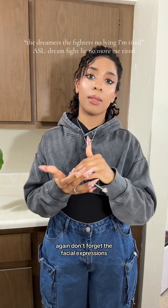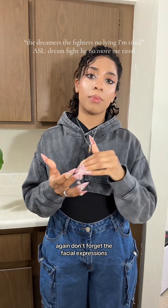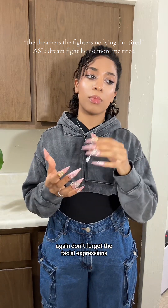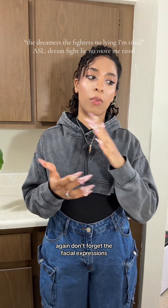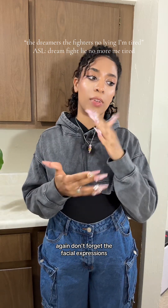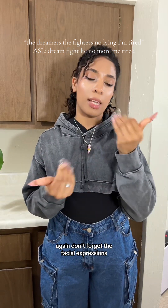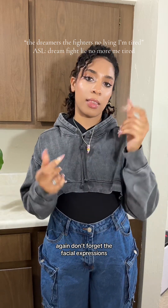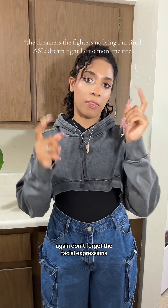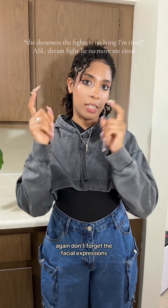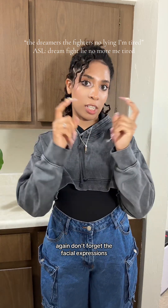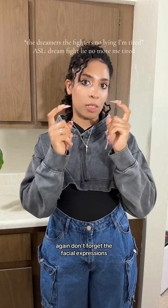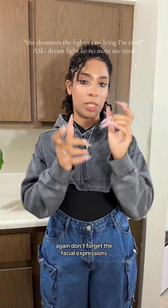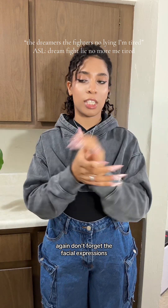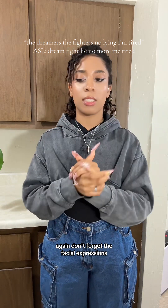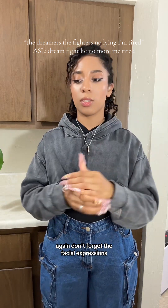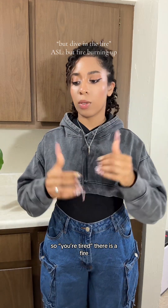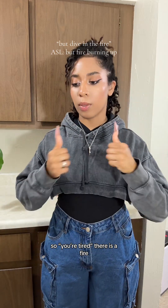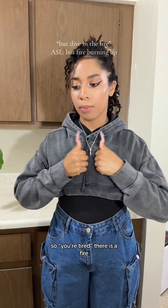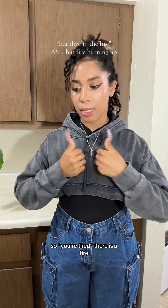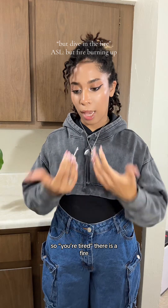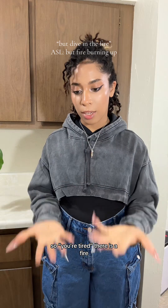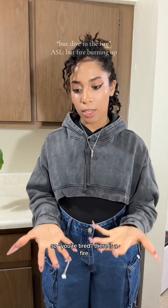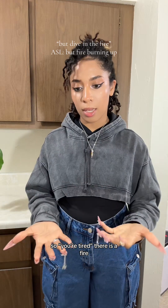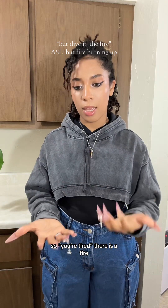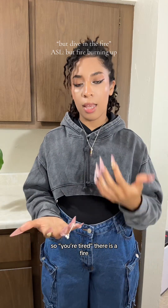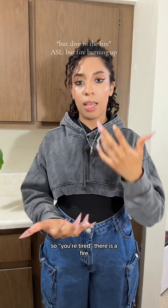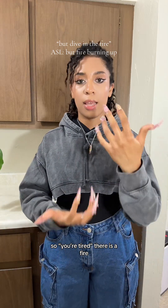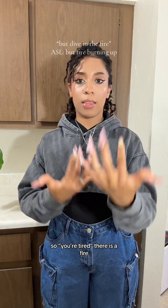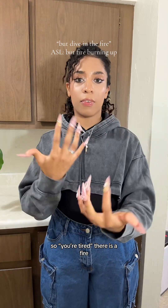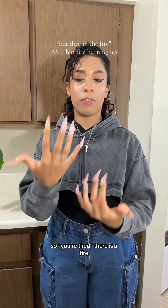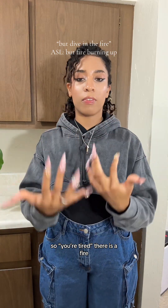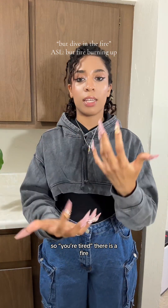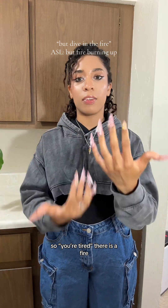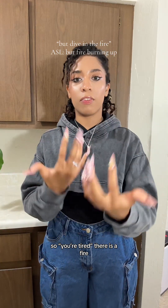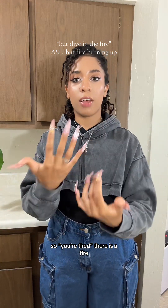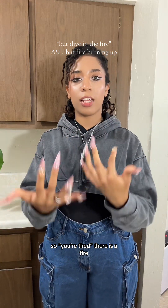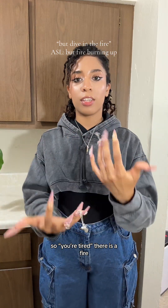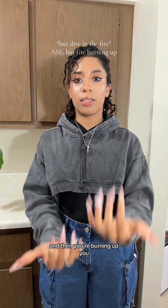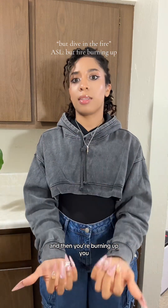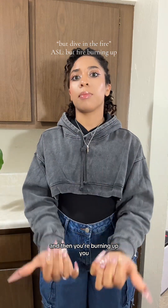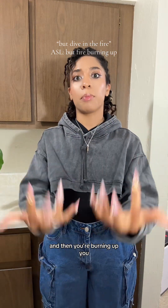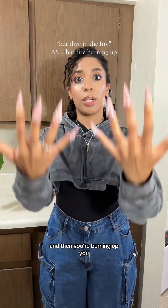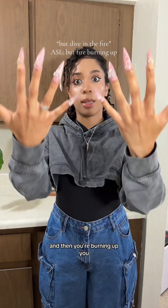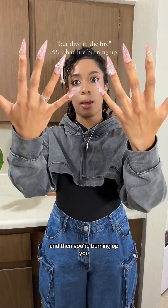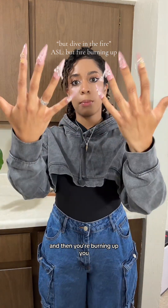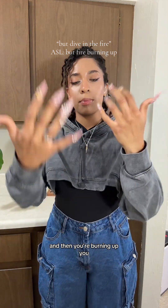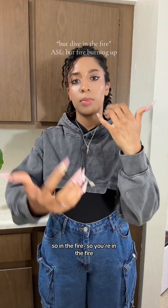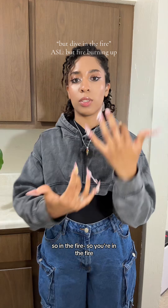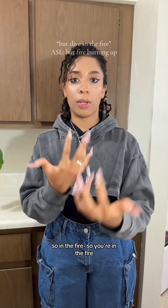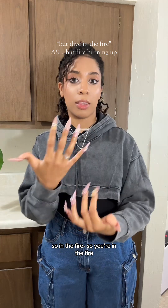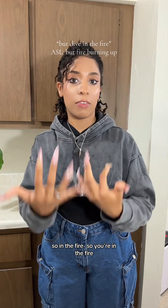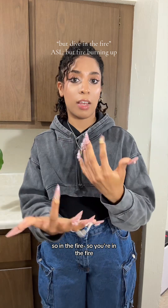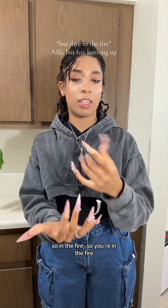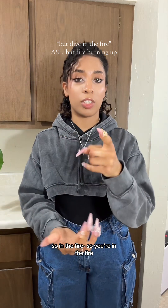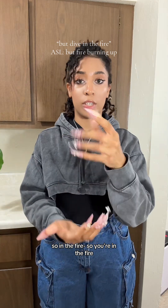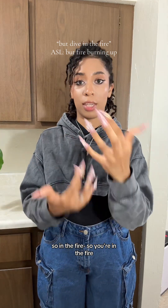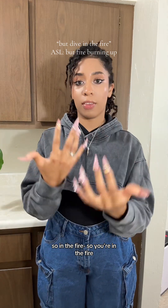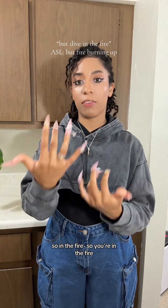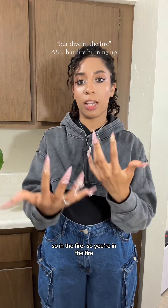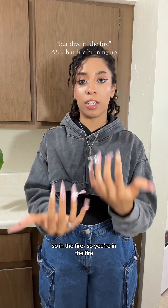Again, don't forget the facial expression. So I'm tired, then there's fire and then burning up. So in the fire, so you're in the fire and